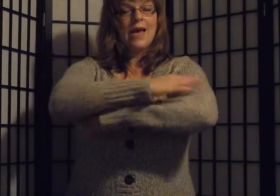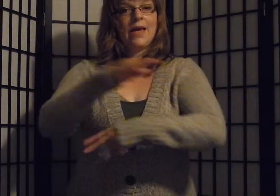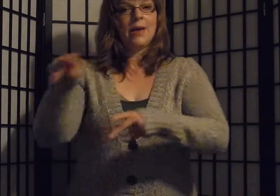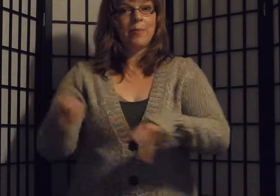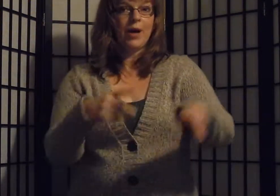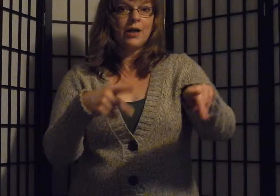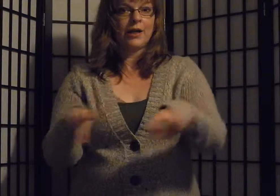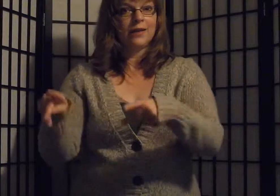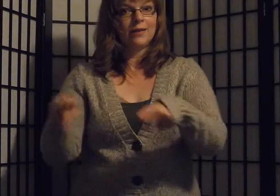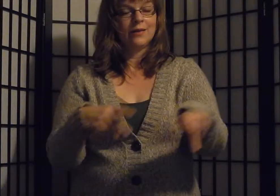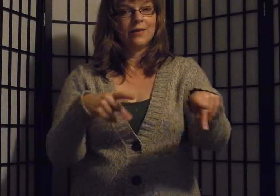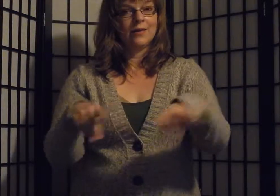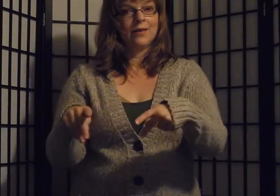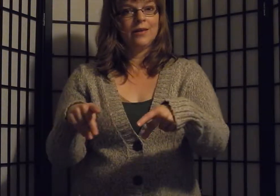Birthday party.